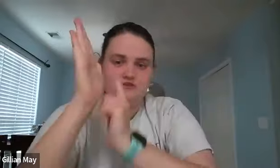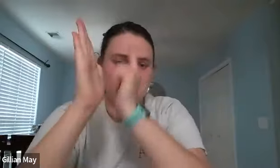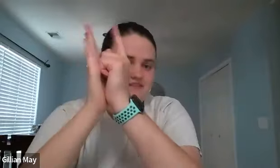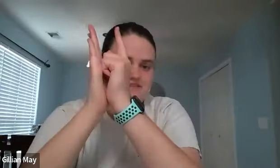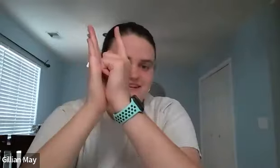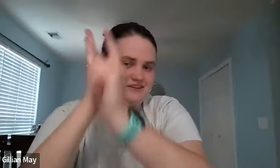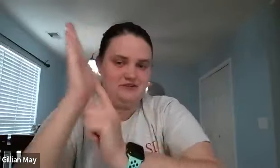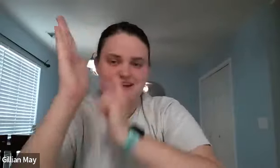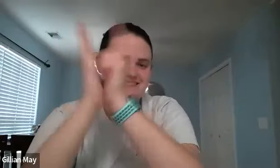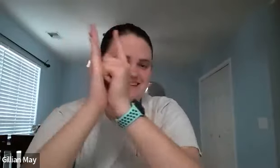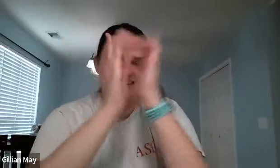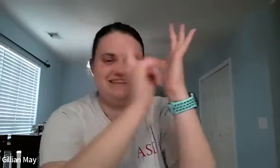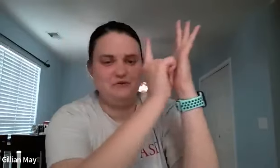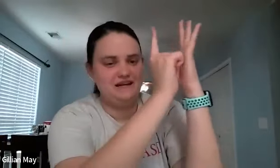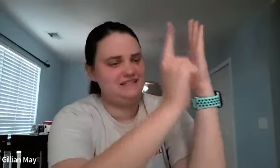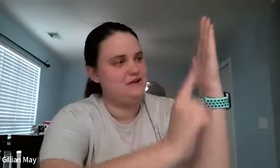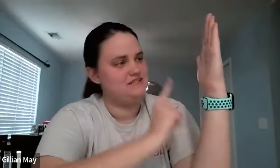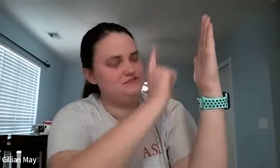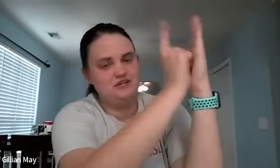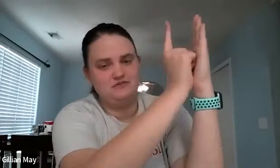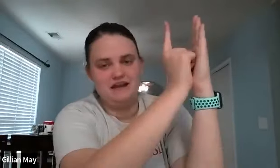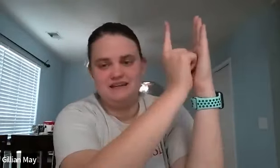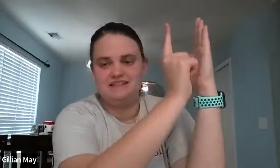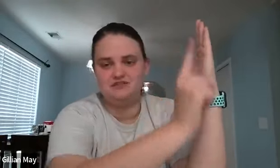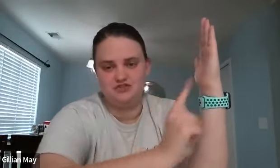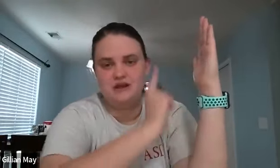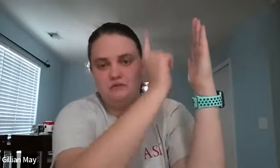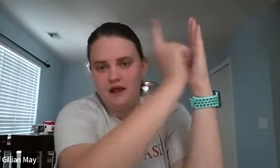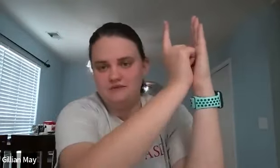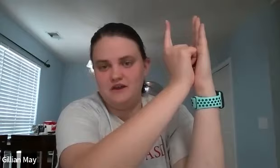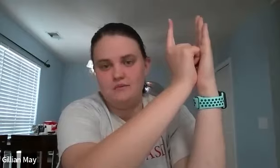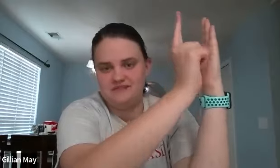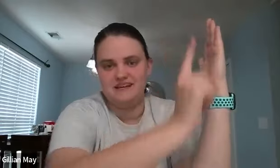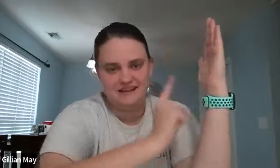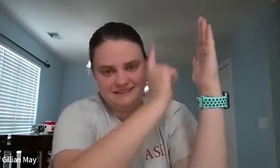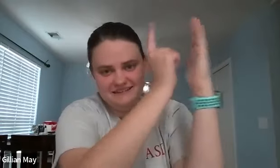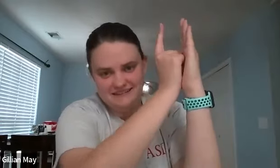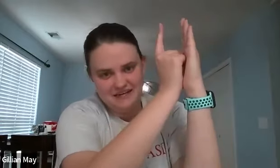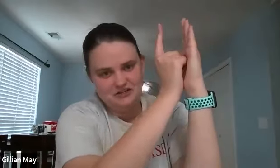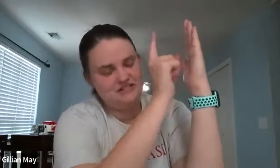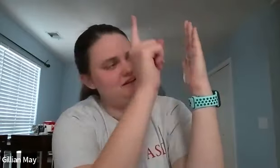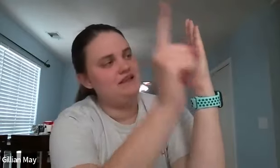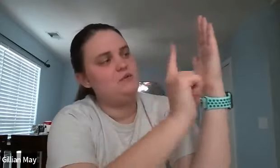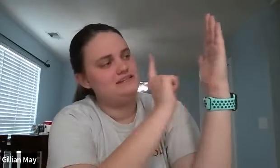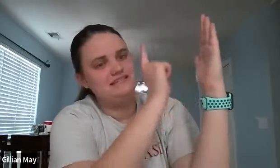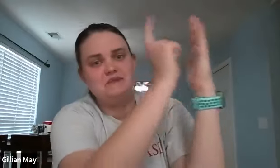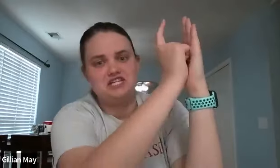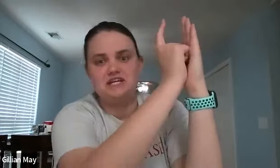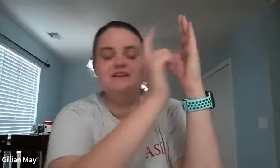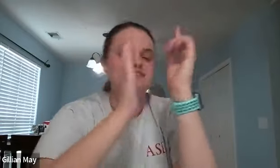used to the left-handed, you guys. It's like when I stare at myself trying to do right hand, it's like trying to write with the opposite hand. And you're just staring at like, what is this magic?